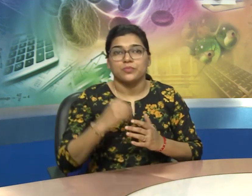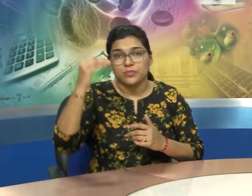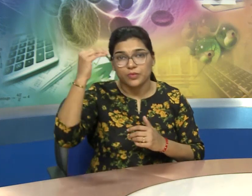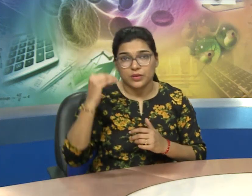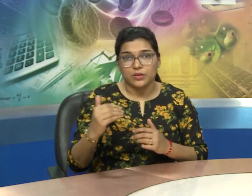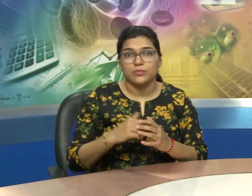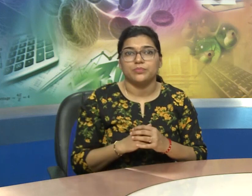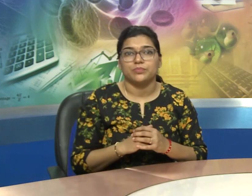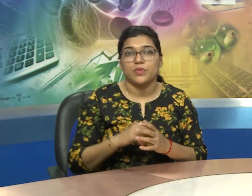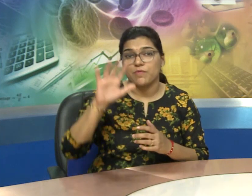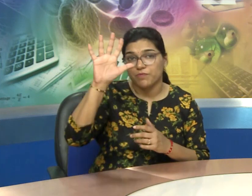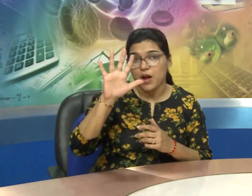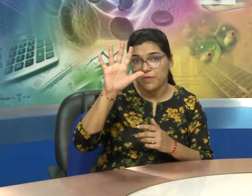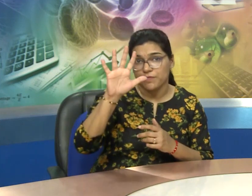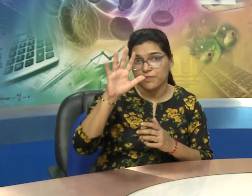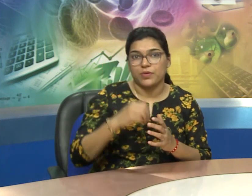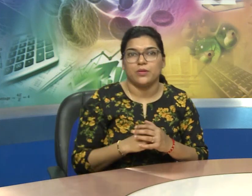The fifth